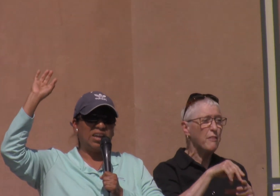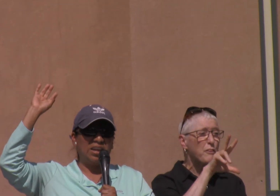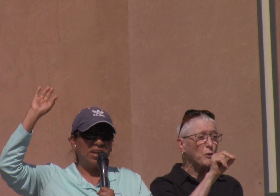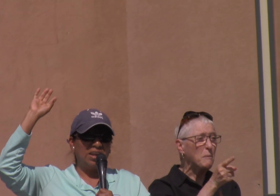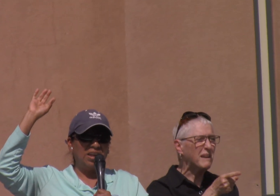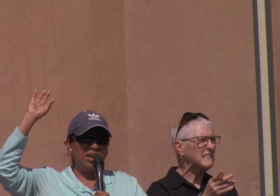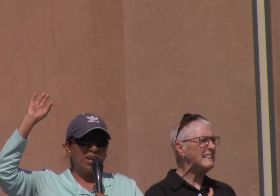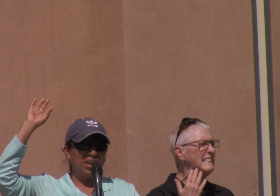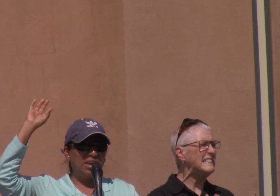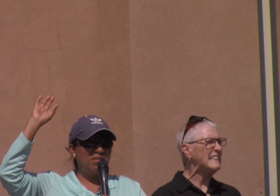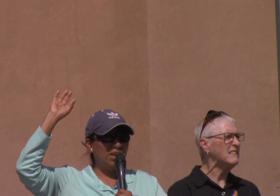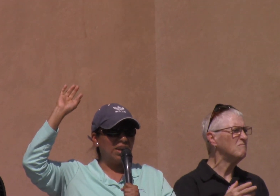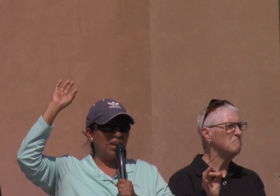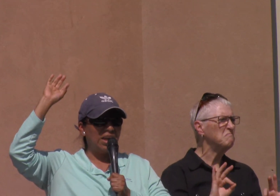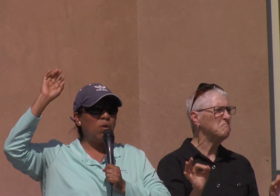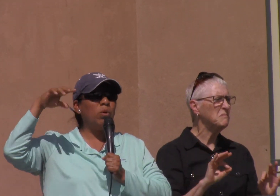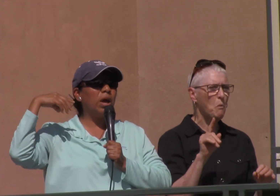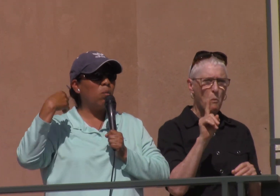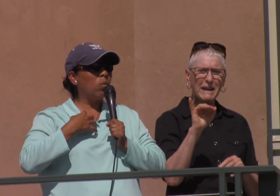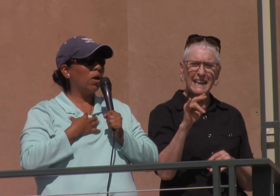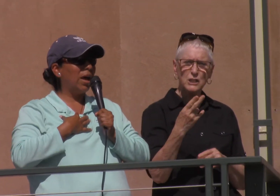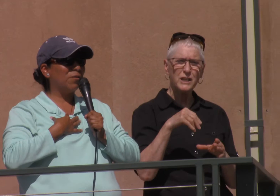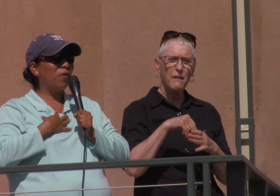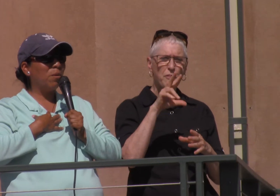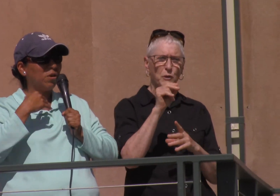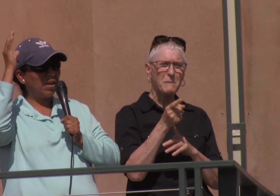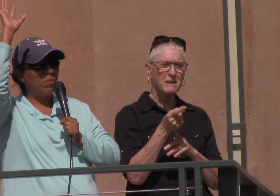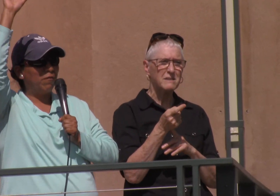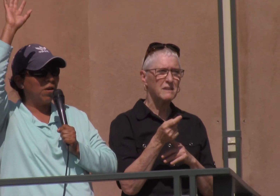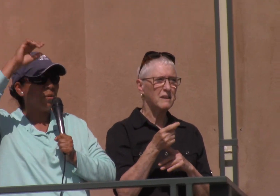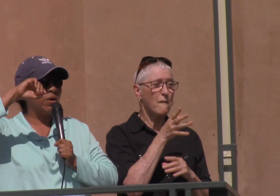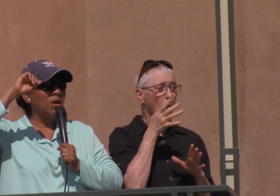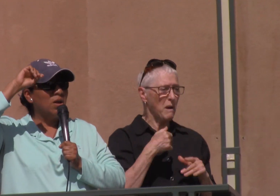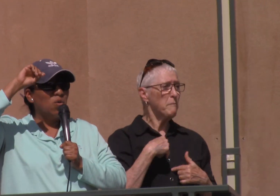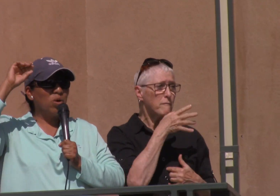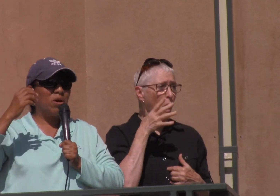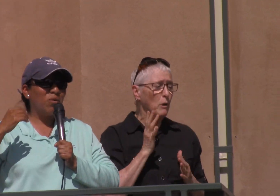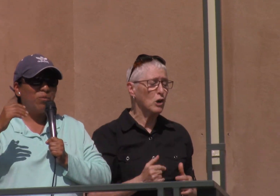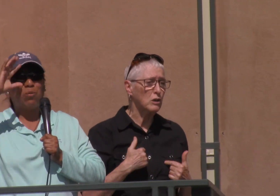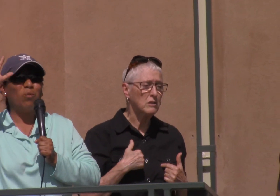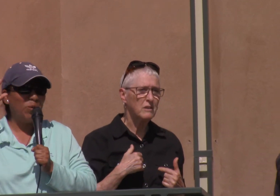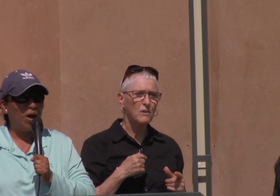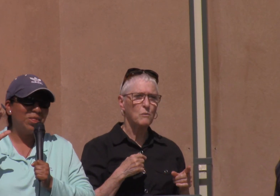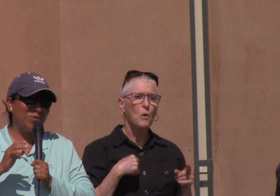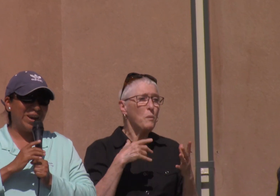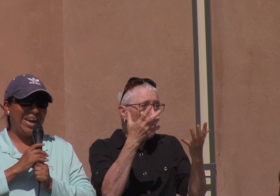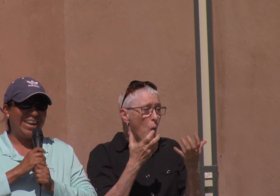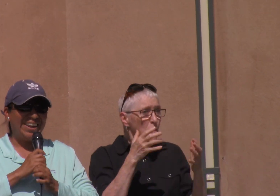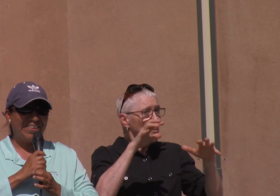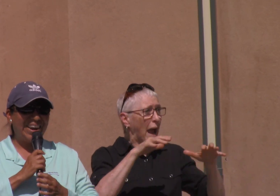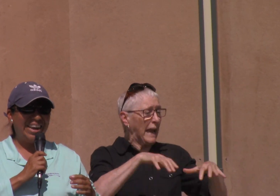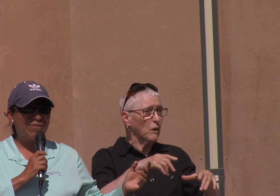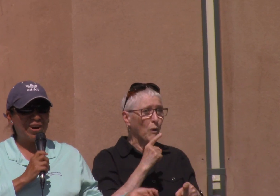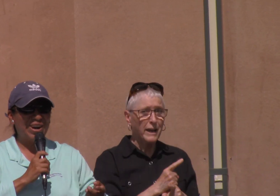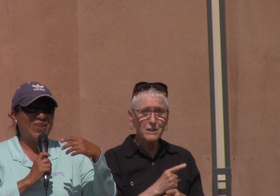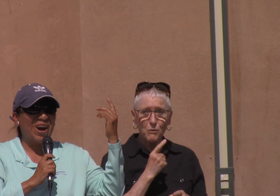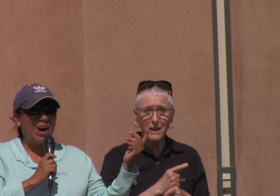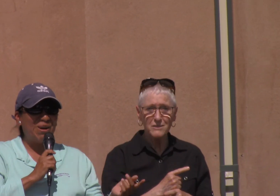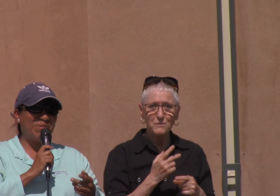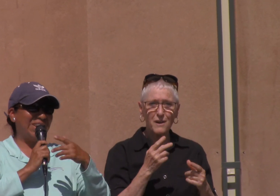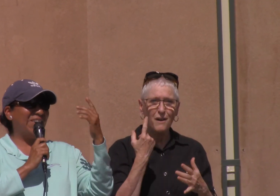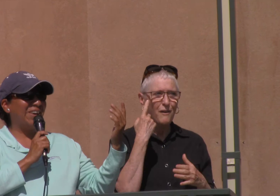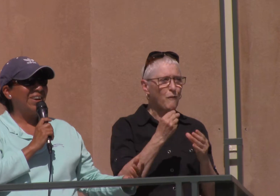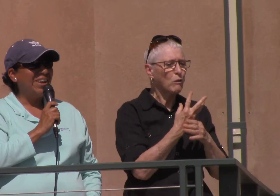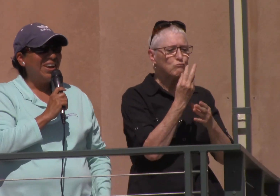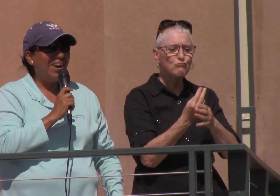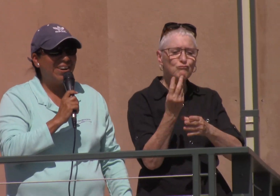easy. Easy. As farmers, I'm a farmer, we want the rain, right? For our